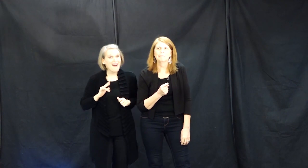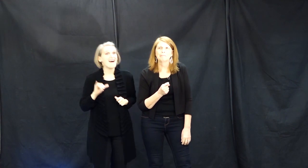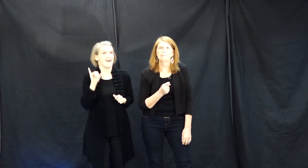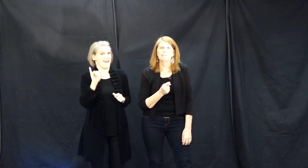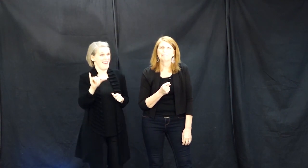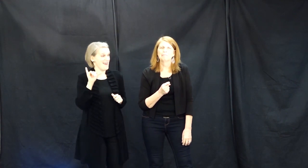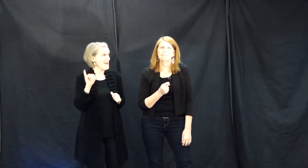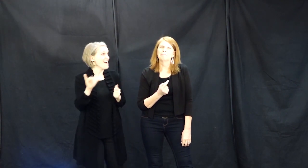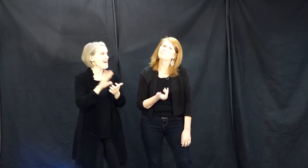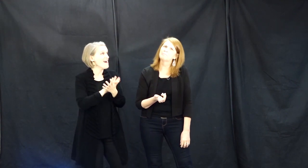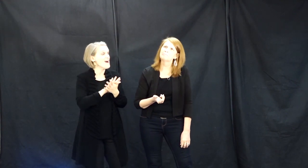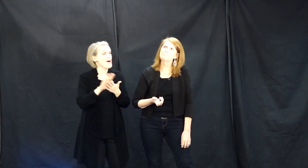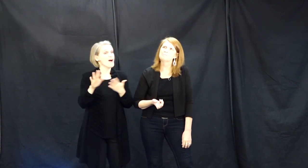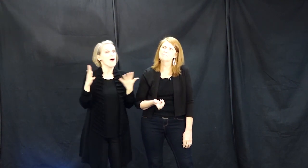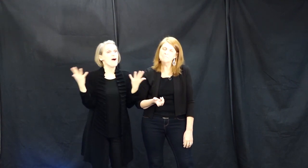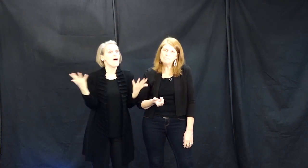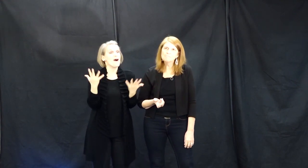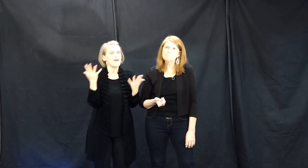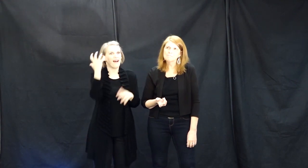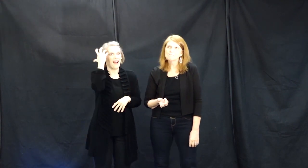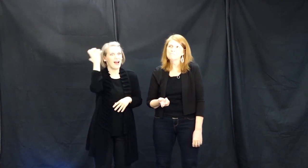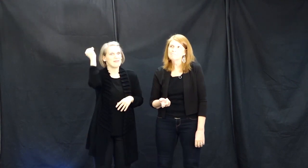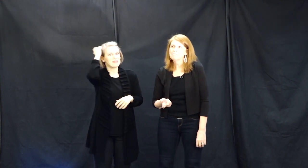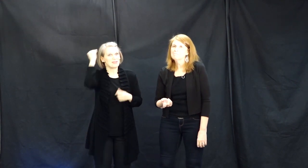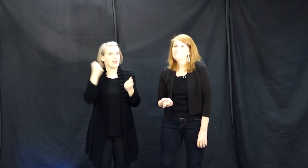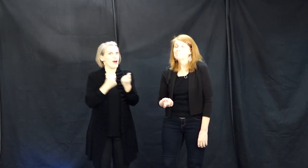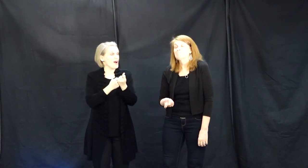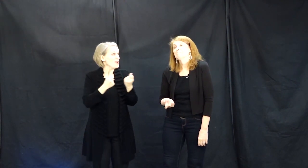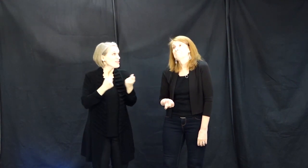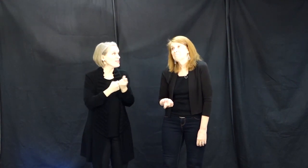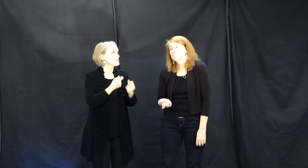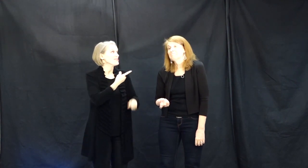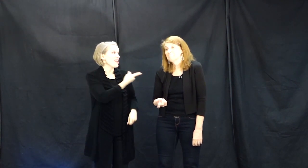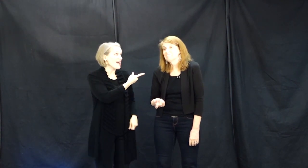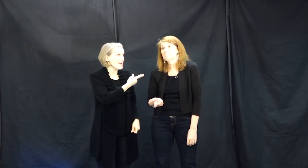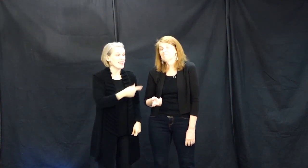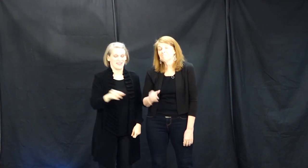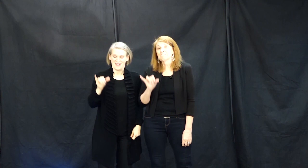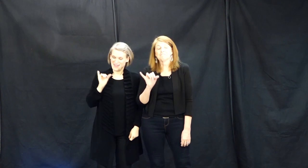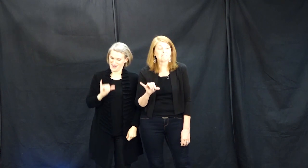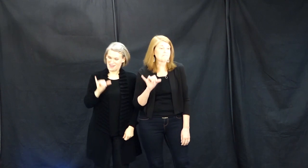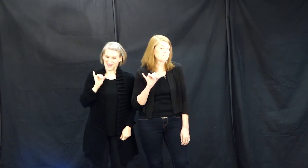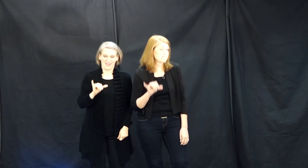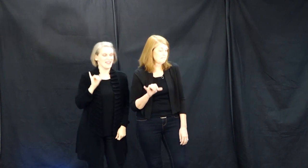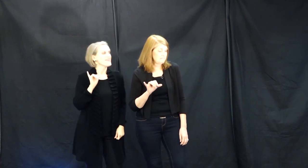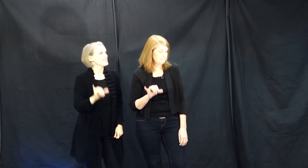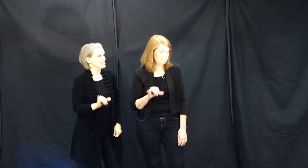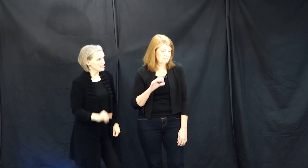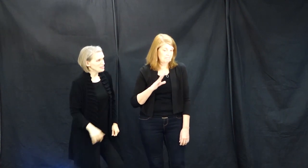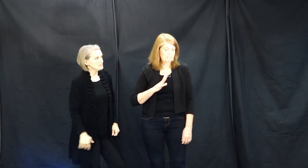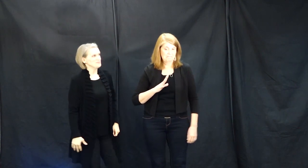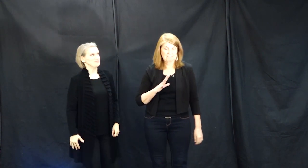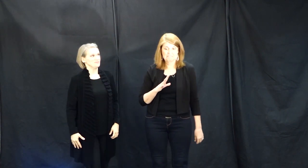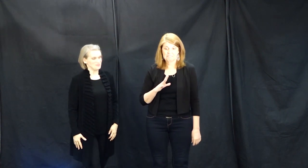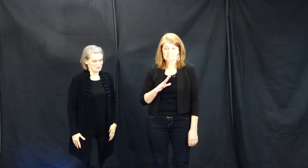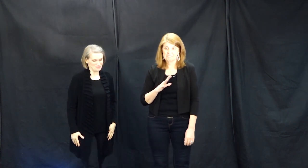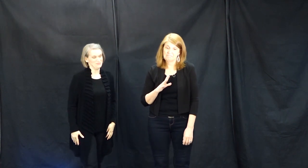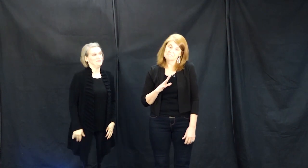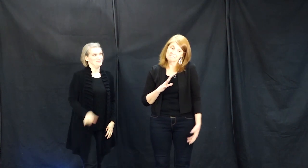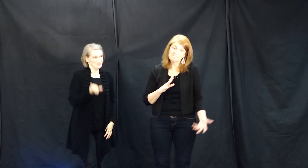be nice to get Hamilton on your side. It might be nice, it might be